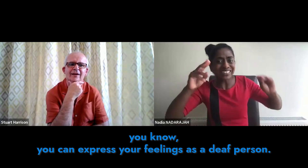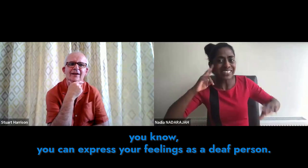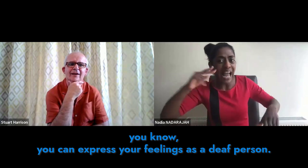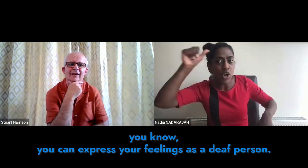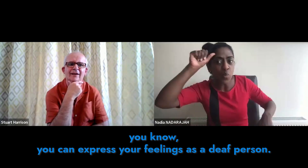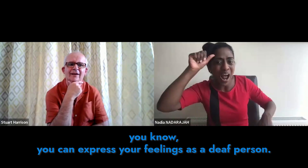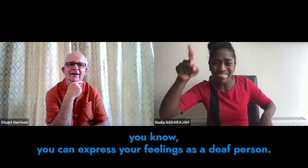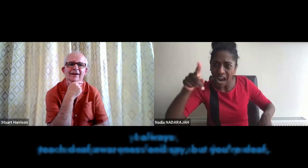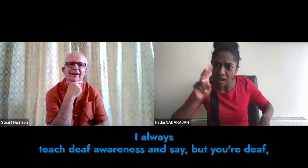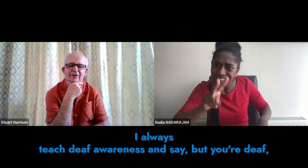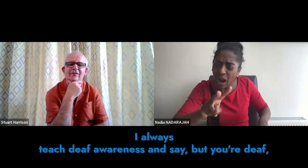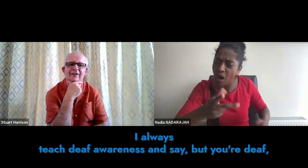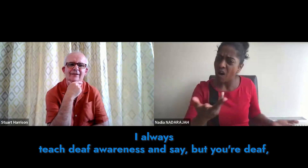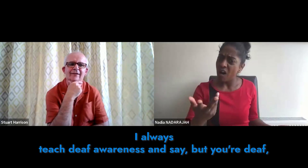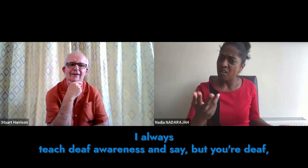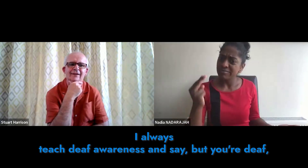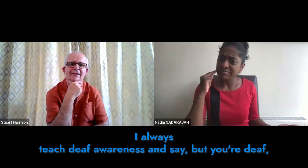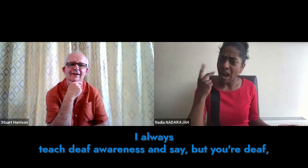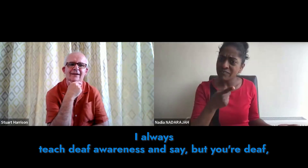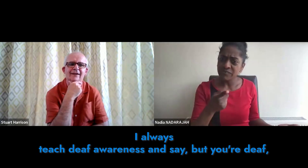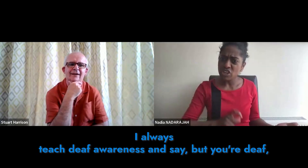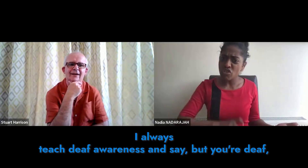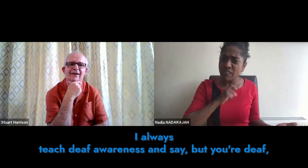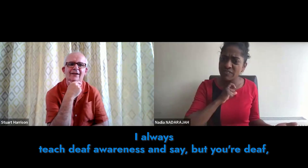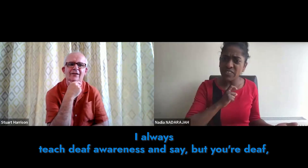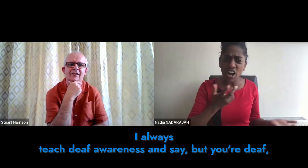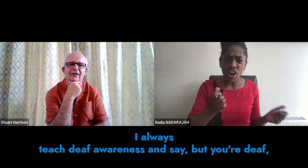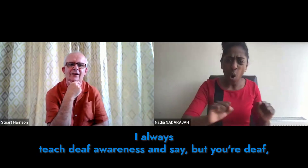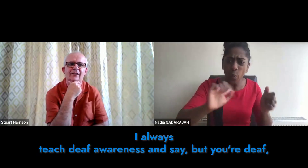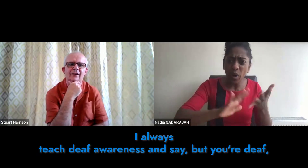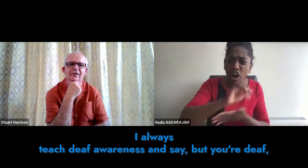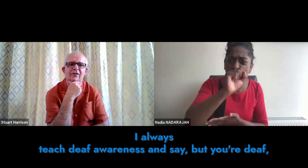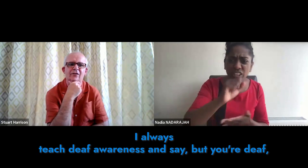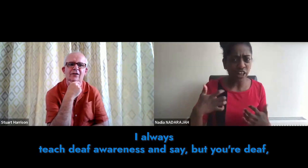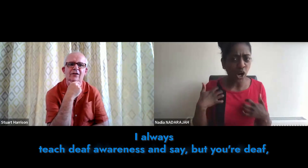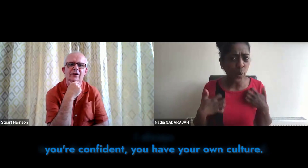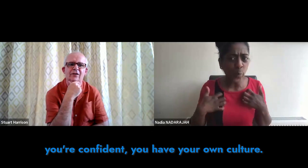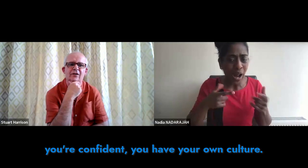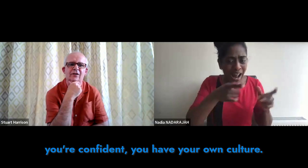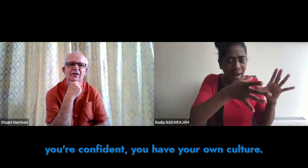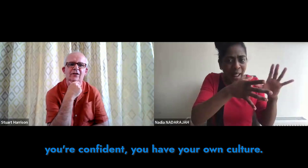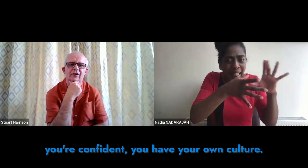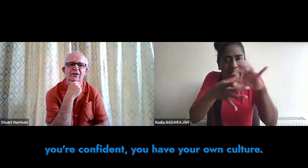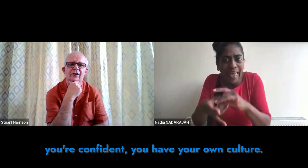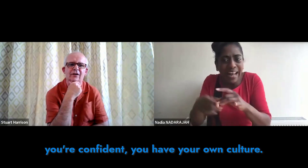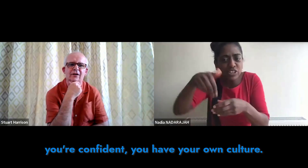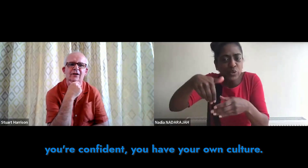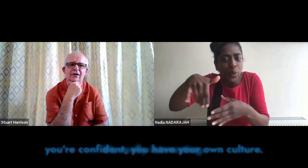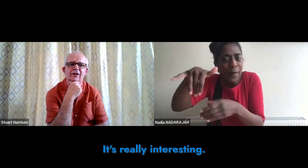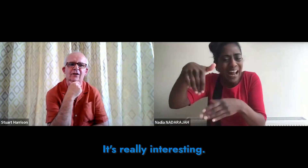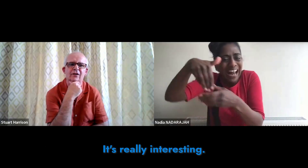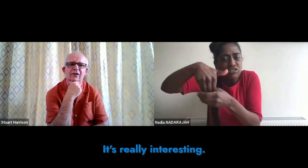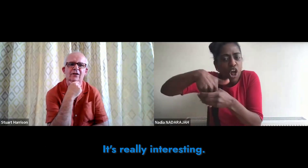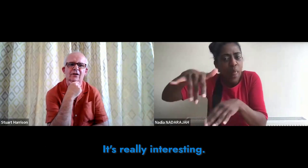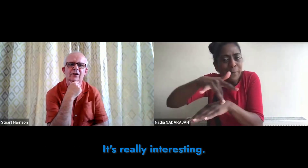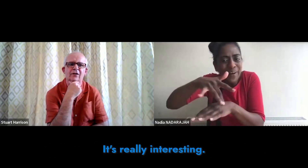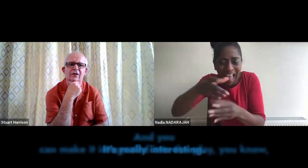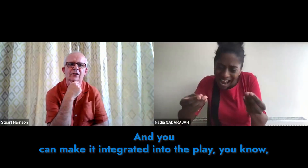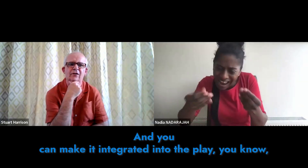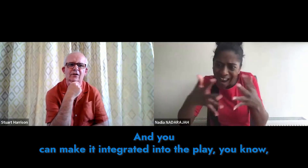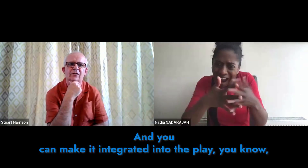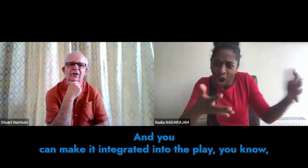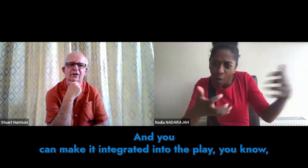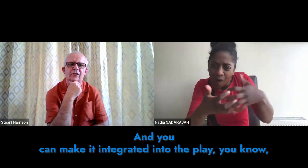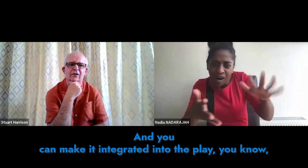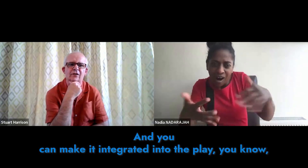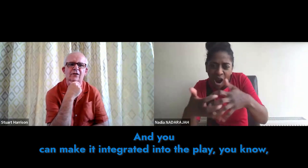deaf person. I always teach deaf awareness and say, but you're deaf, you're confident, you have your own culture, it's really interesting,